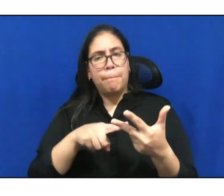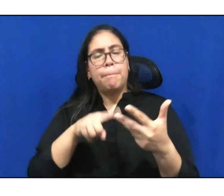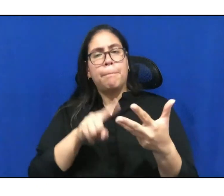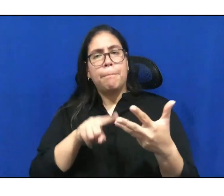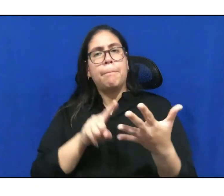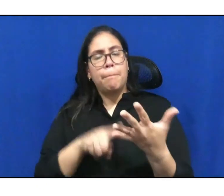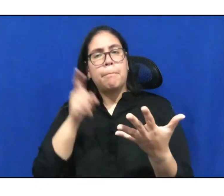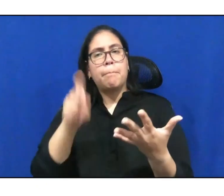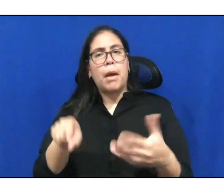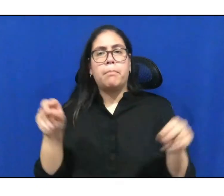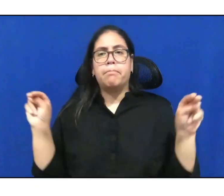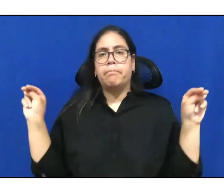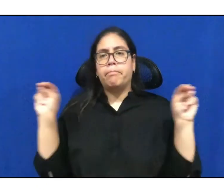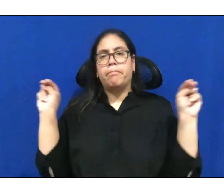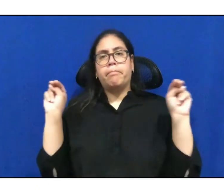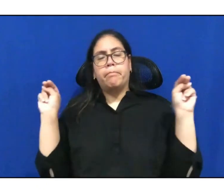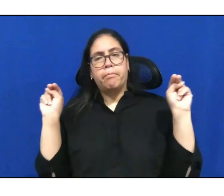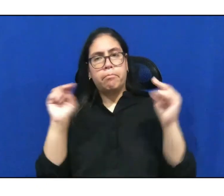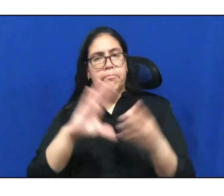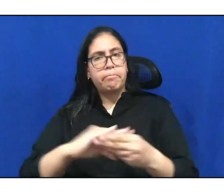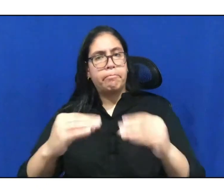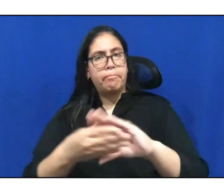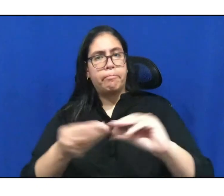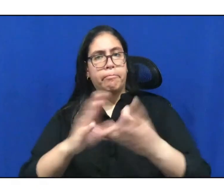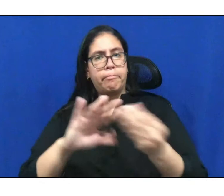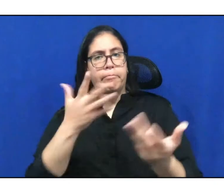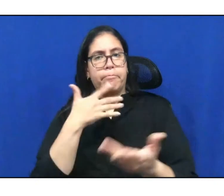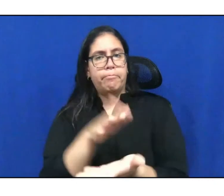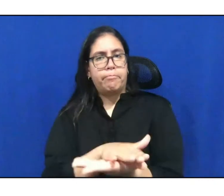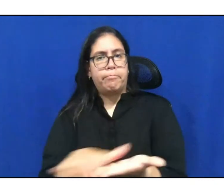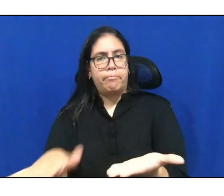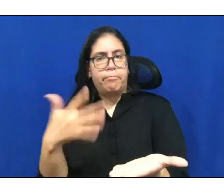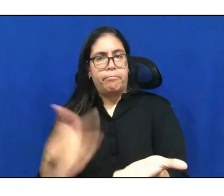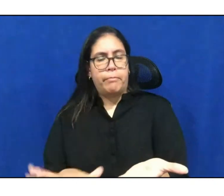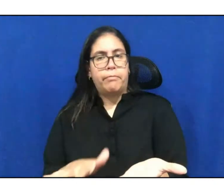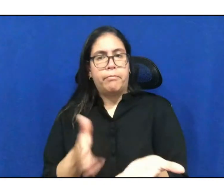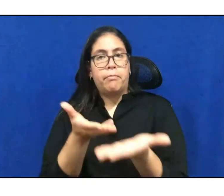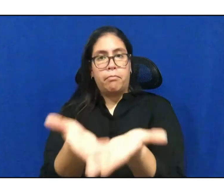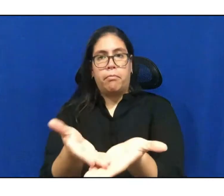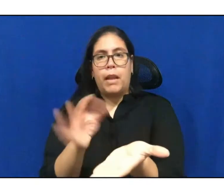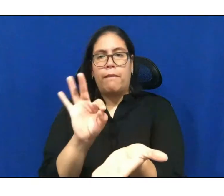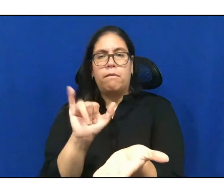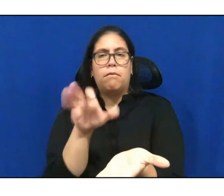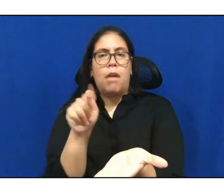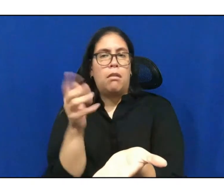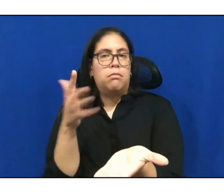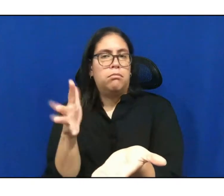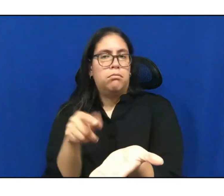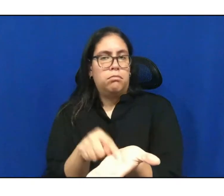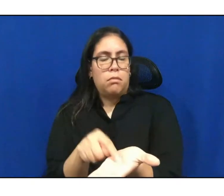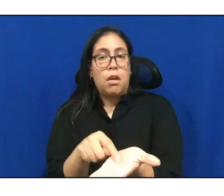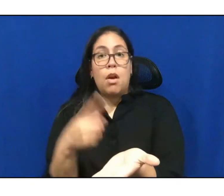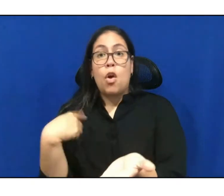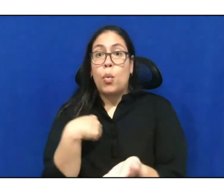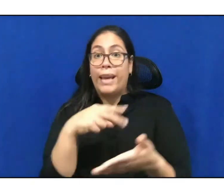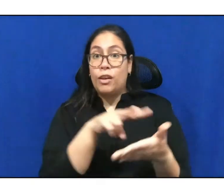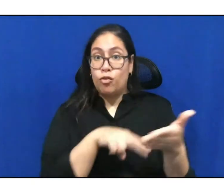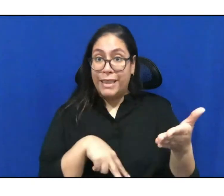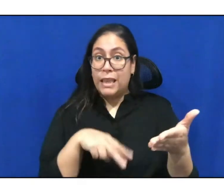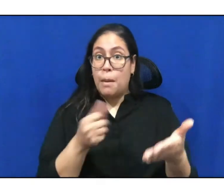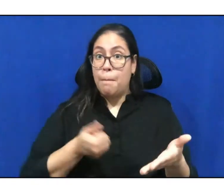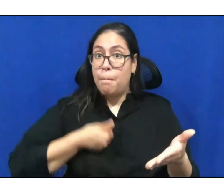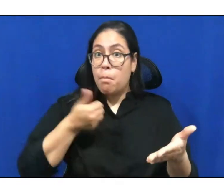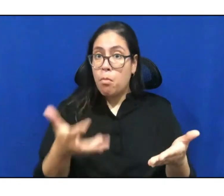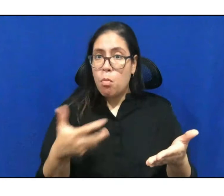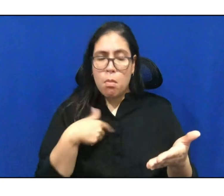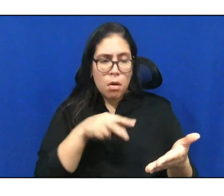and unbiased, are telling us the story. They're giving us the facts, right? That when we read these poems, we're getting